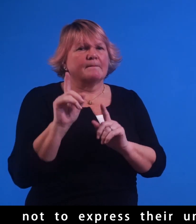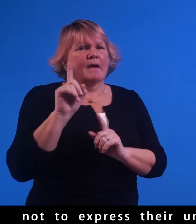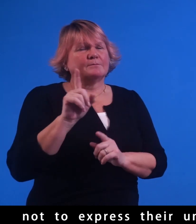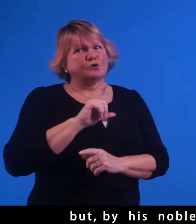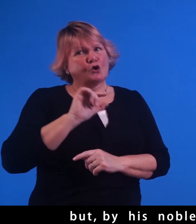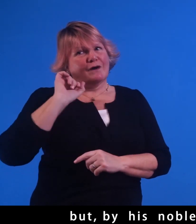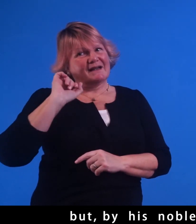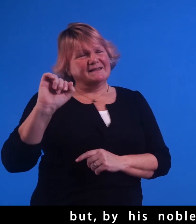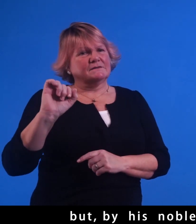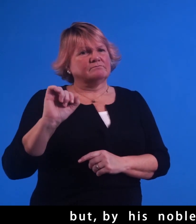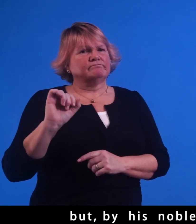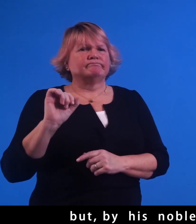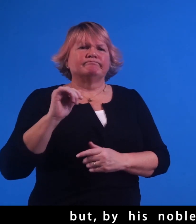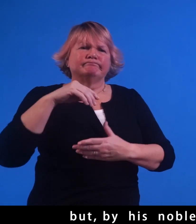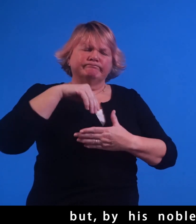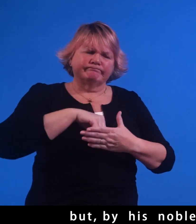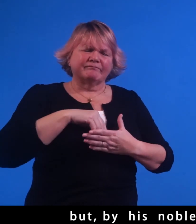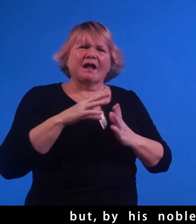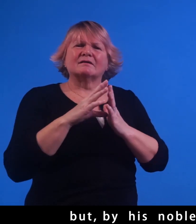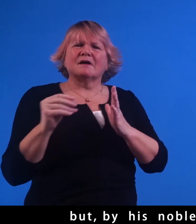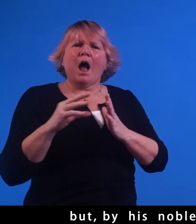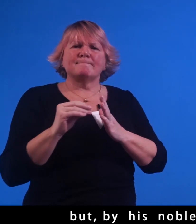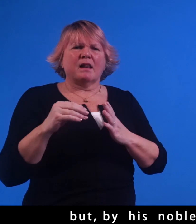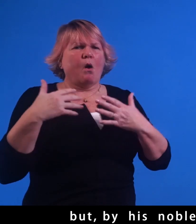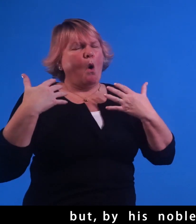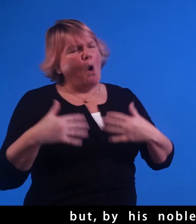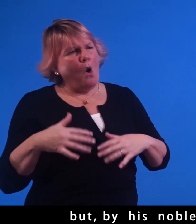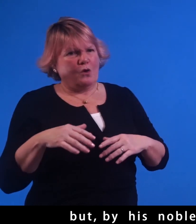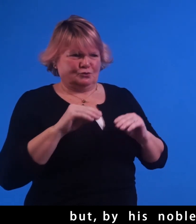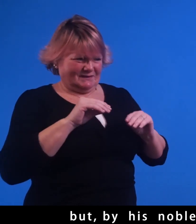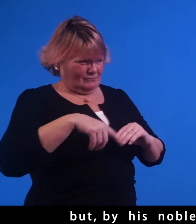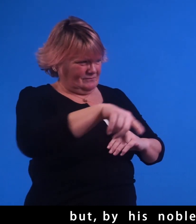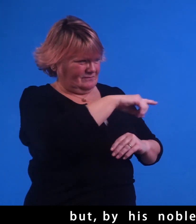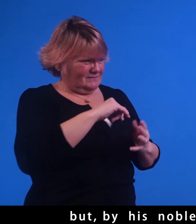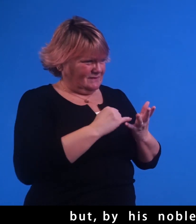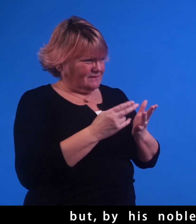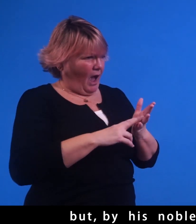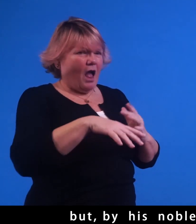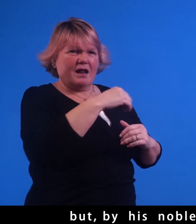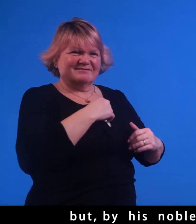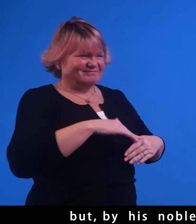life, but, by his noble example, to teach their sons to emulate what they